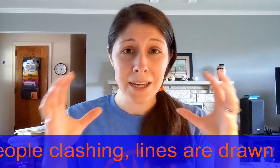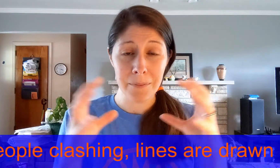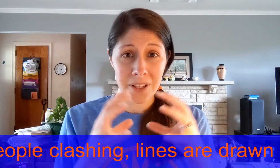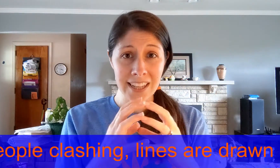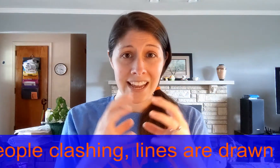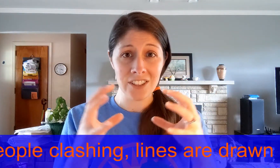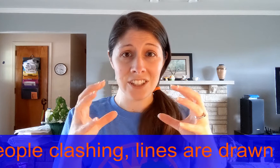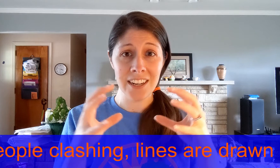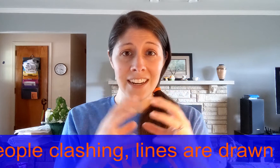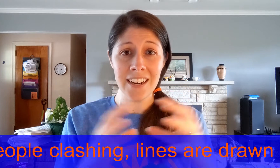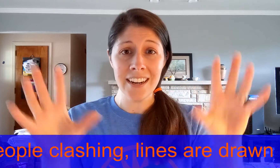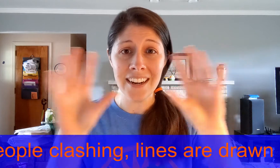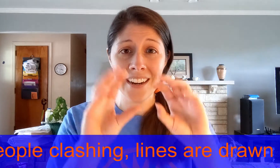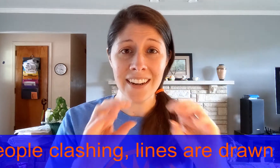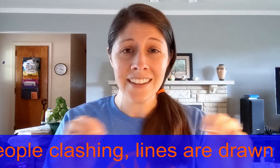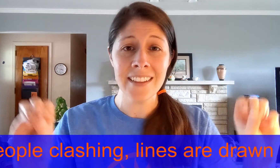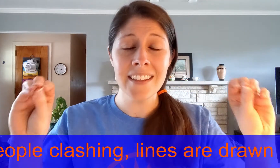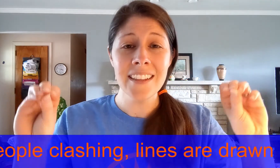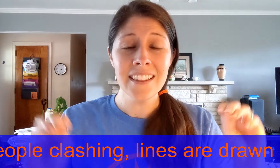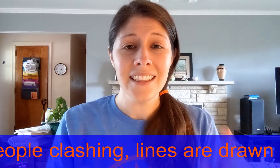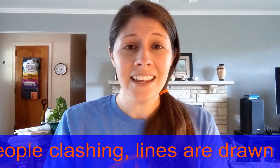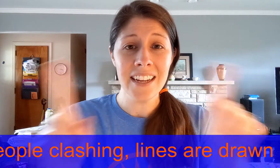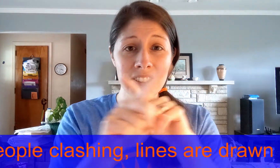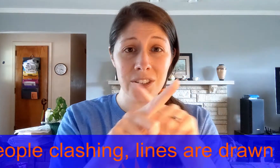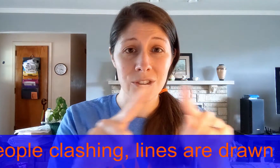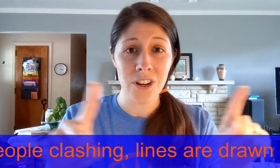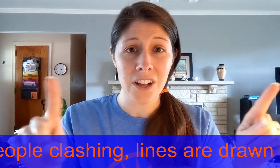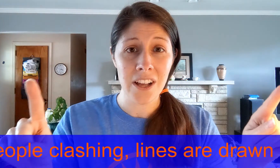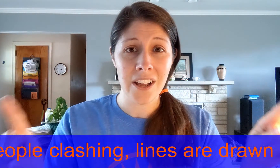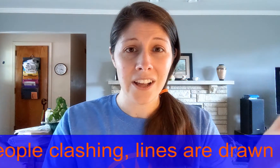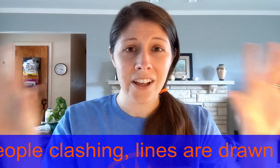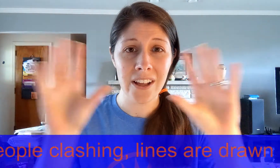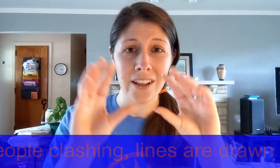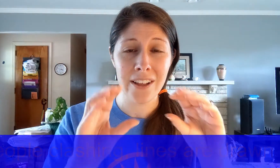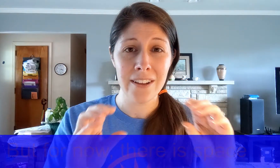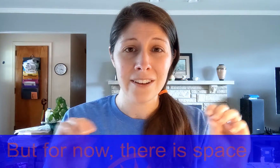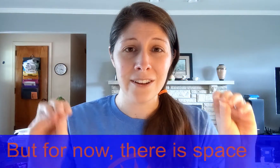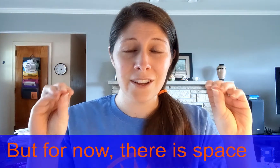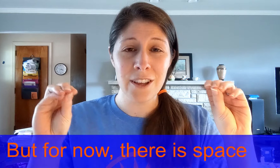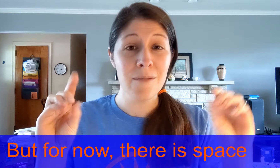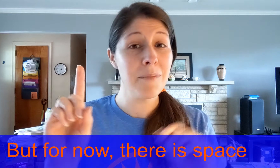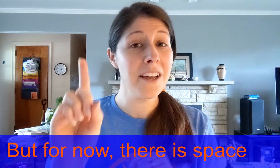people clashing, lines are drawn, but